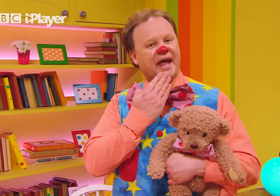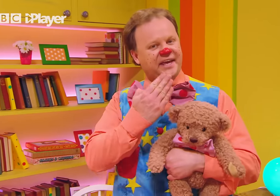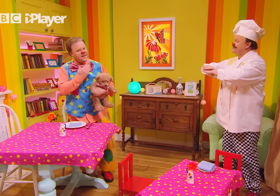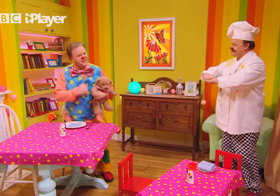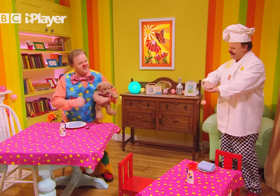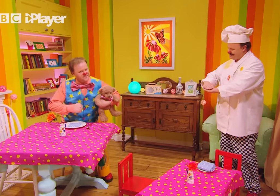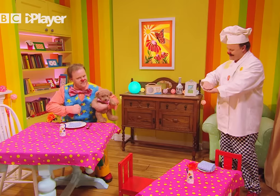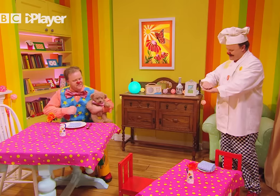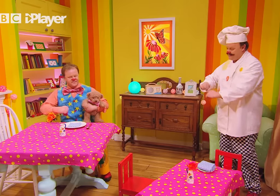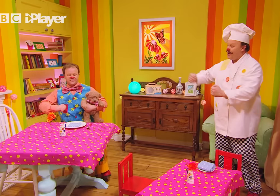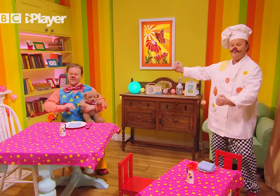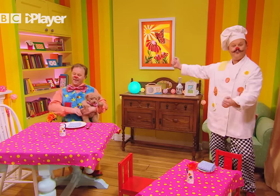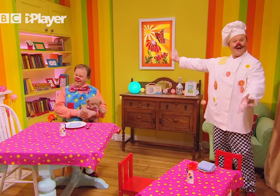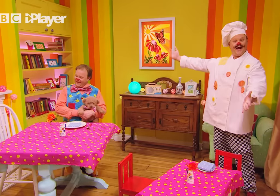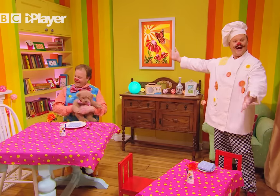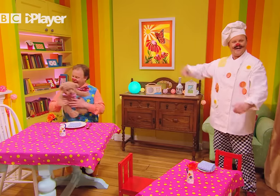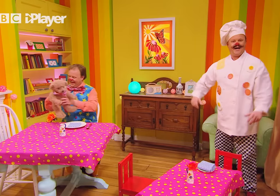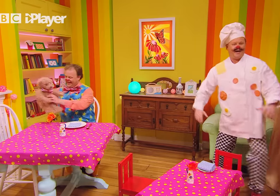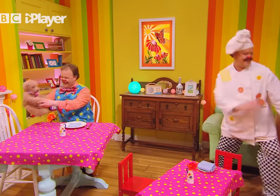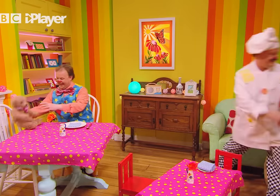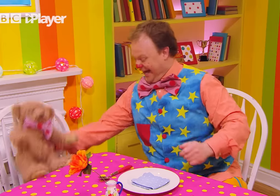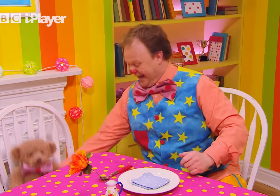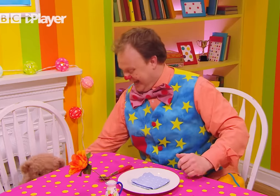thank you. Voila!